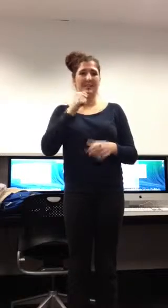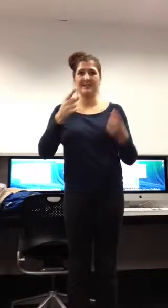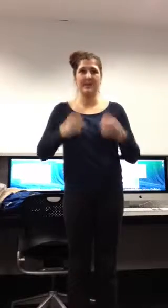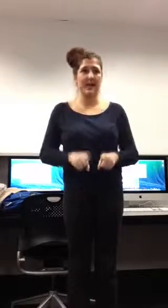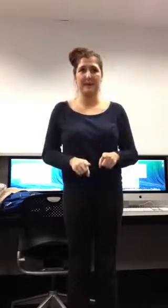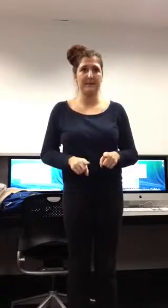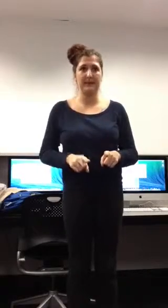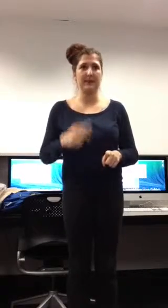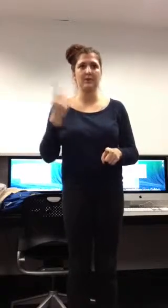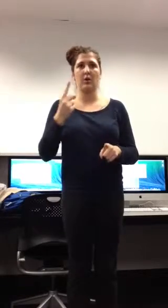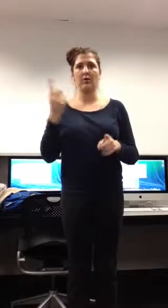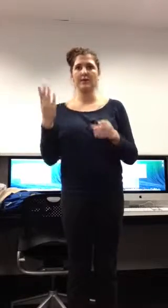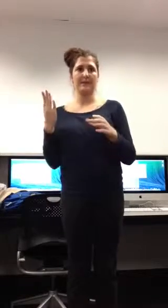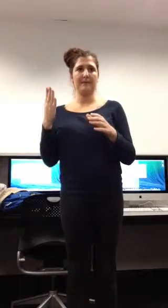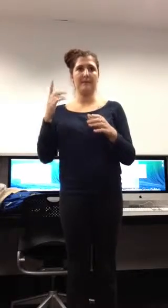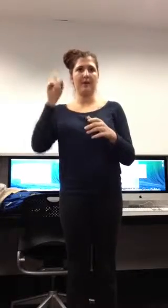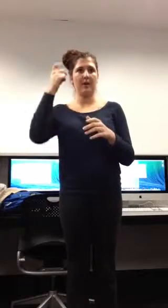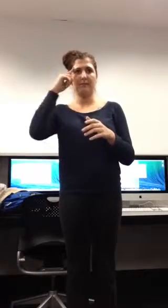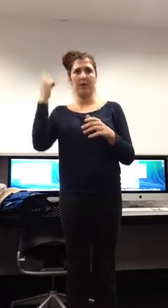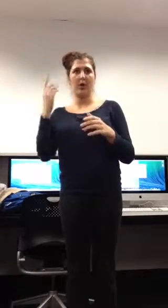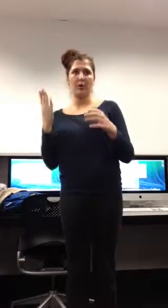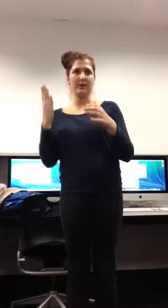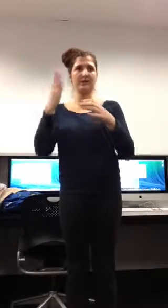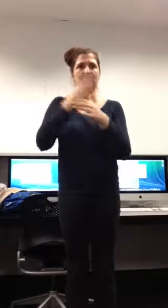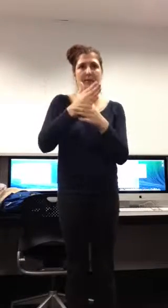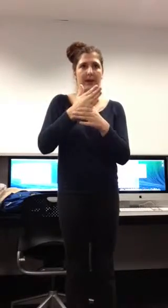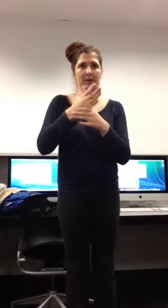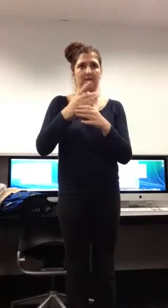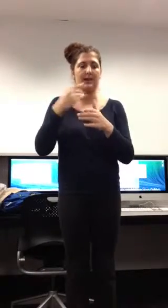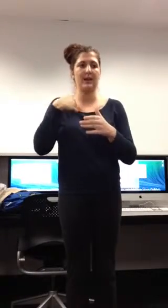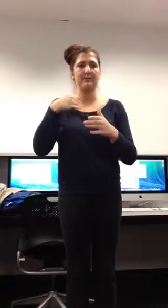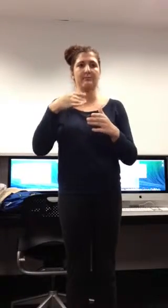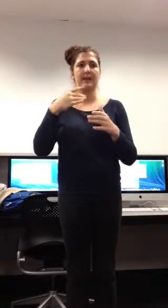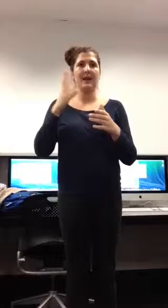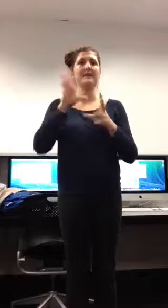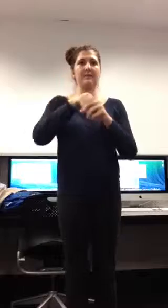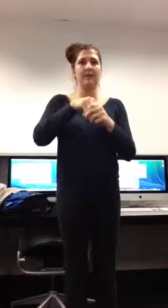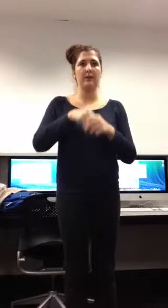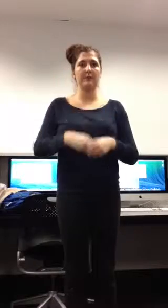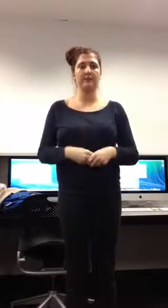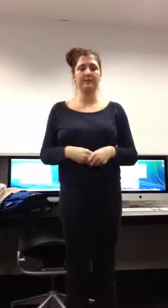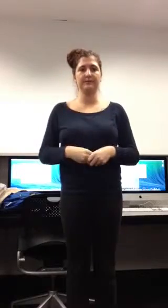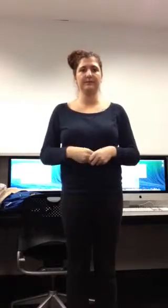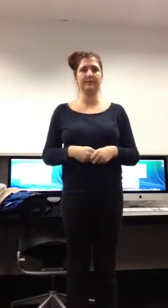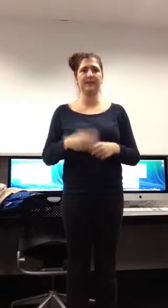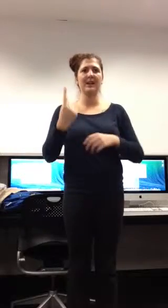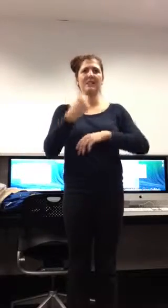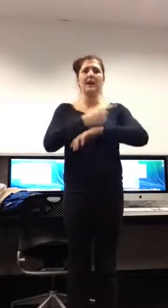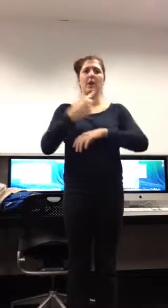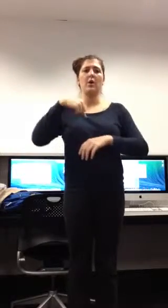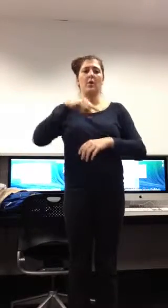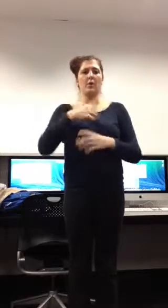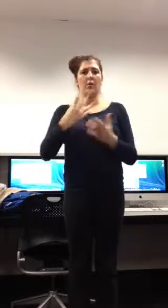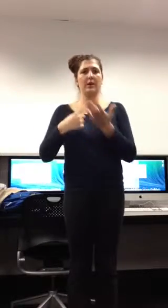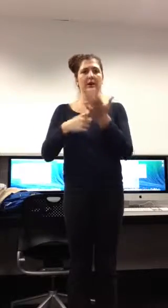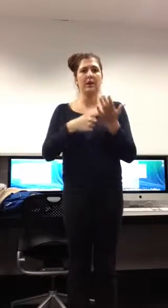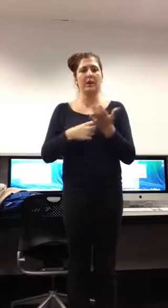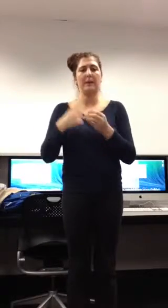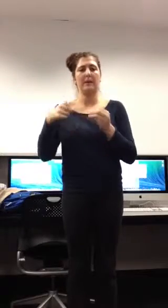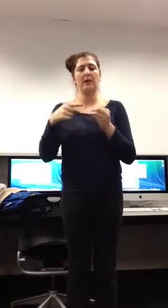some intervention. But the question we want to explore today is how much intervention should government